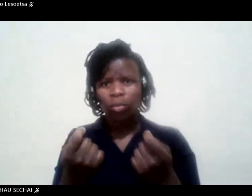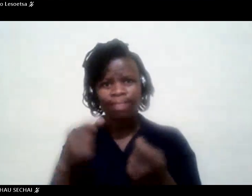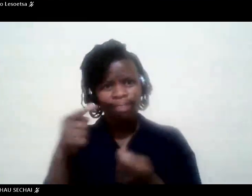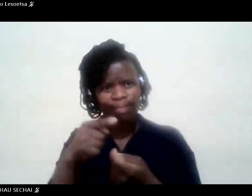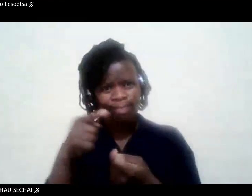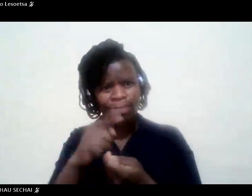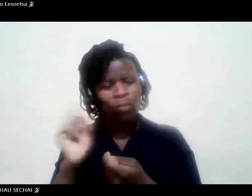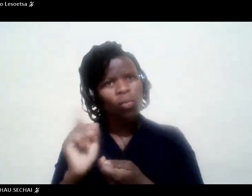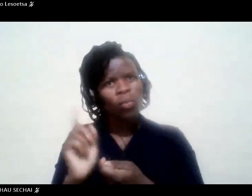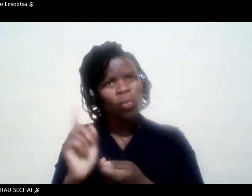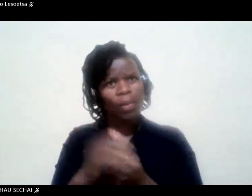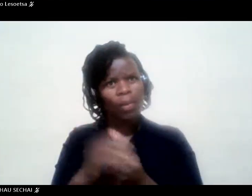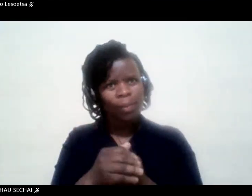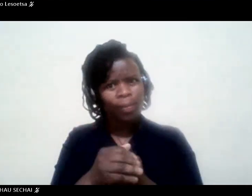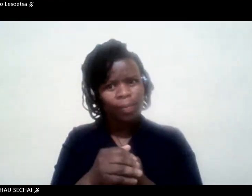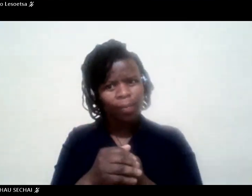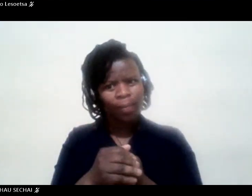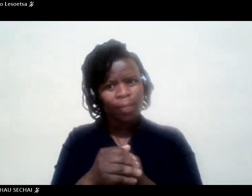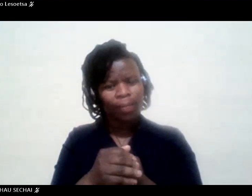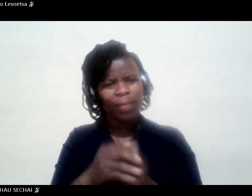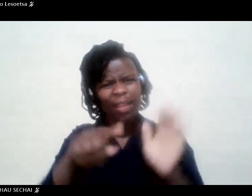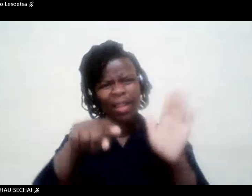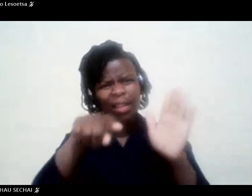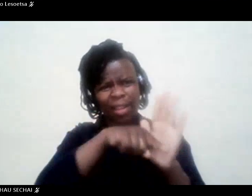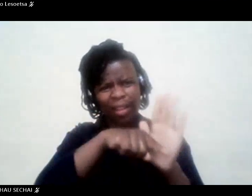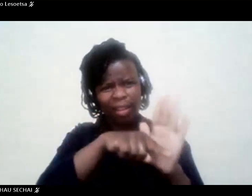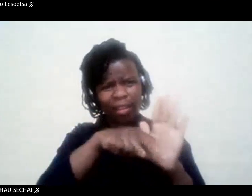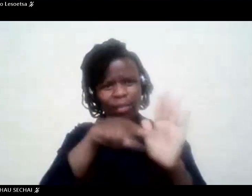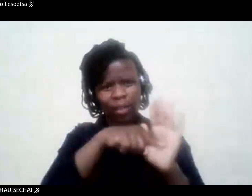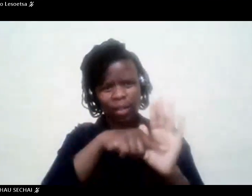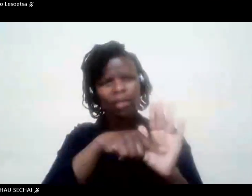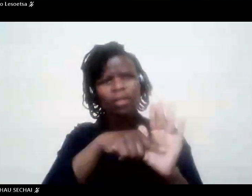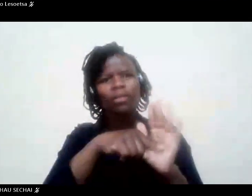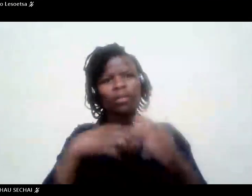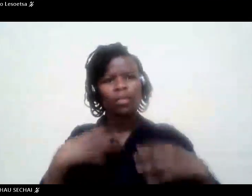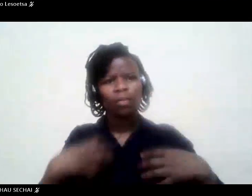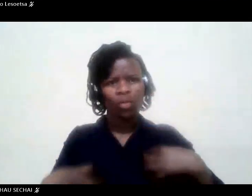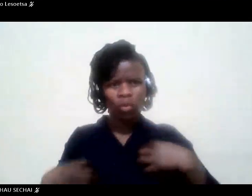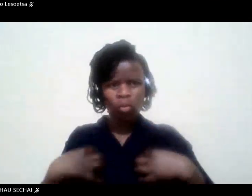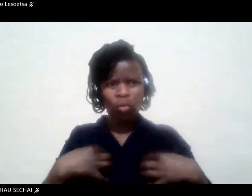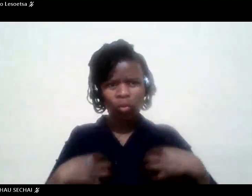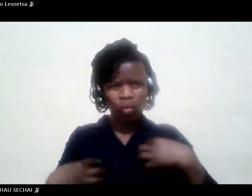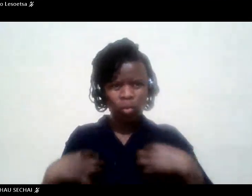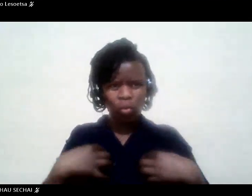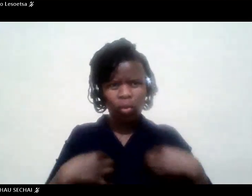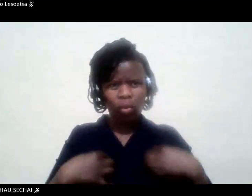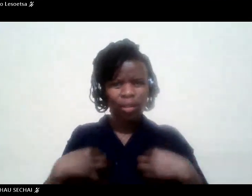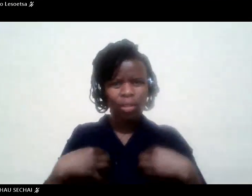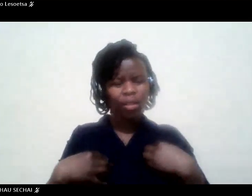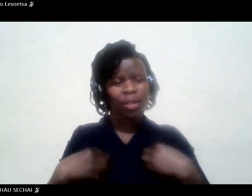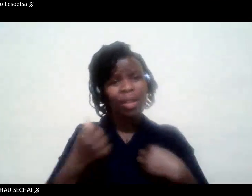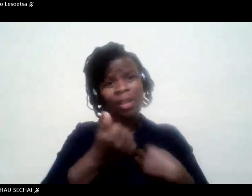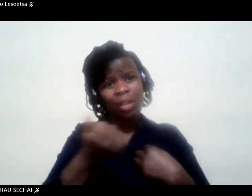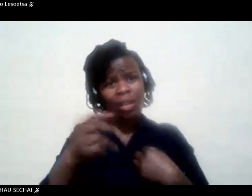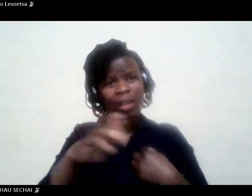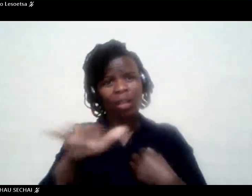a negative where the learner is concerned. Yeah, that's just one of my points for now.